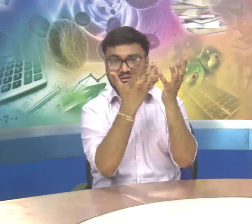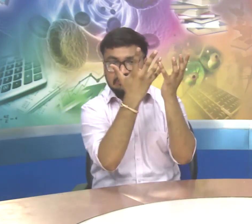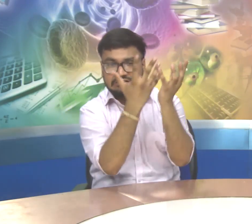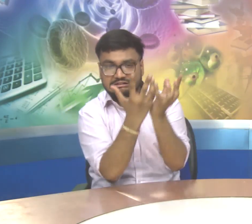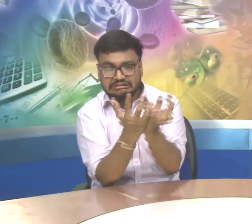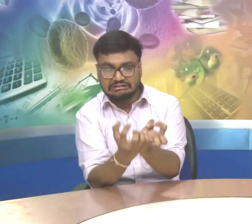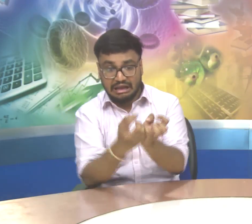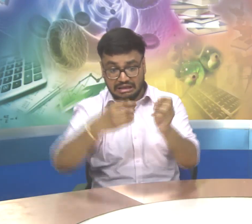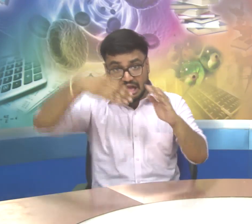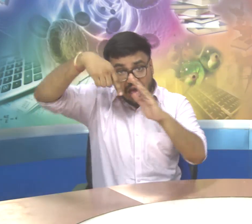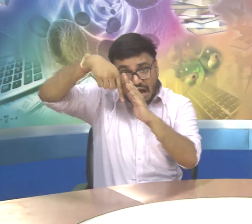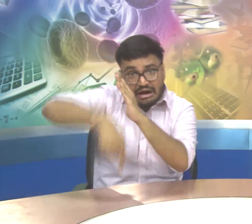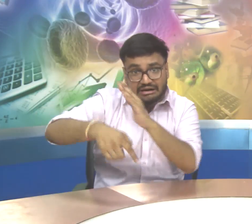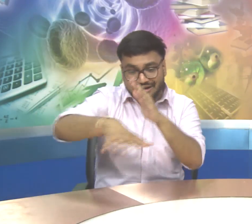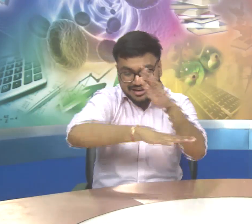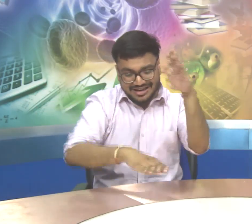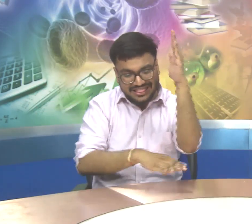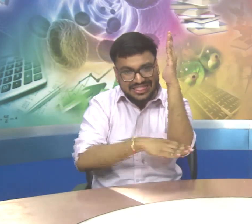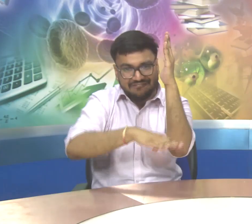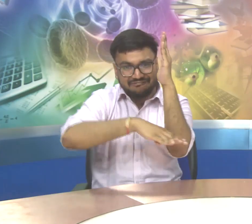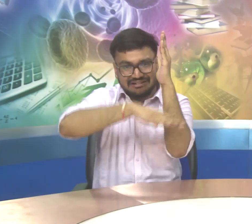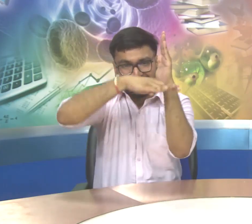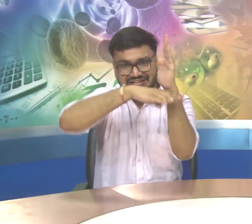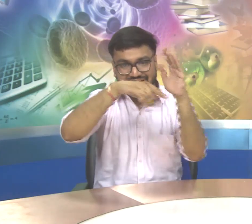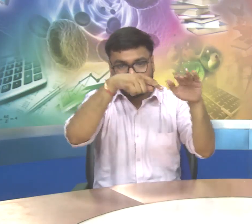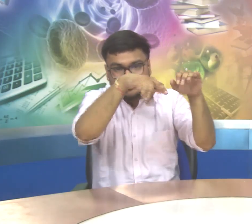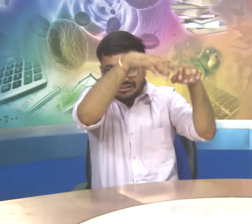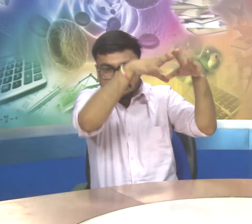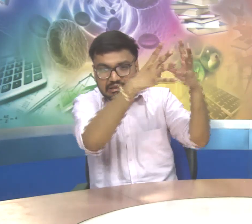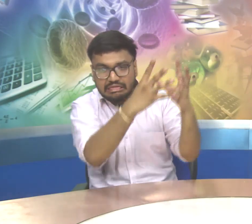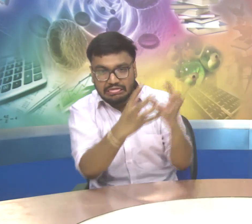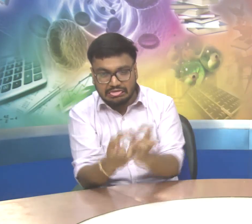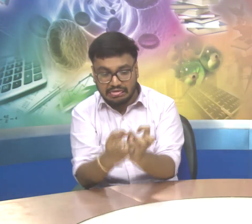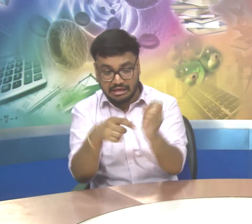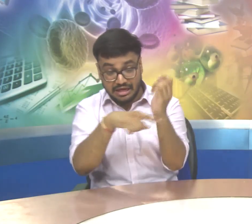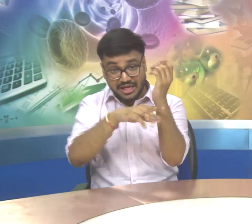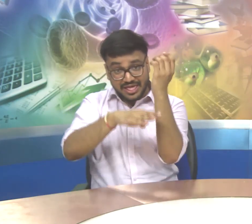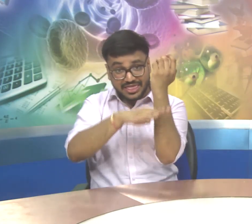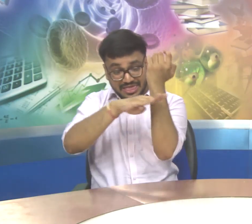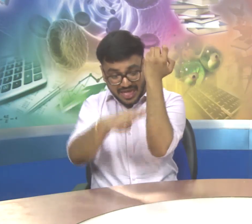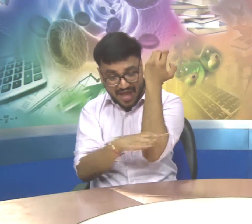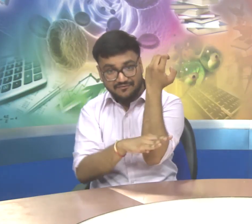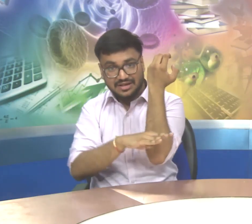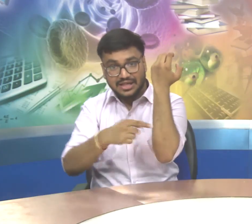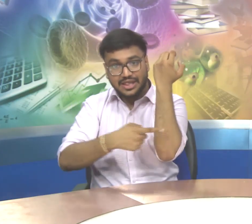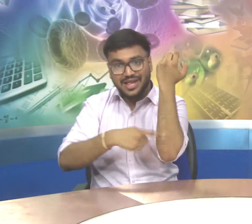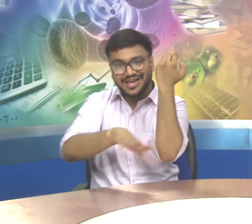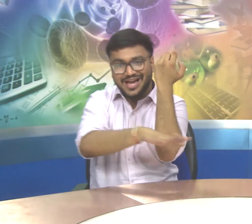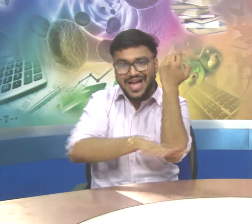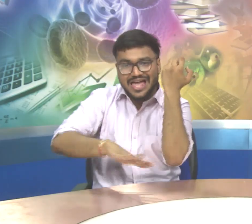First picture shows large plants lived in swamps and forests, then plants died and fell into the